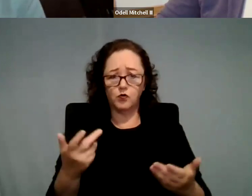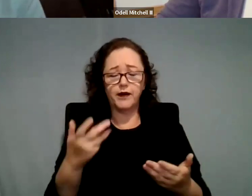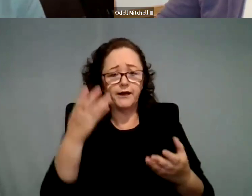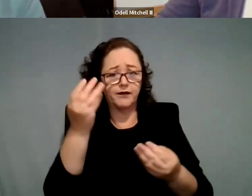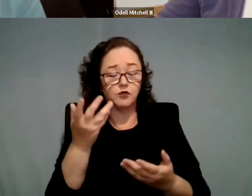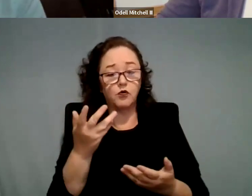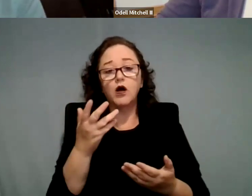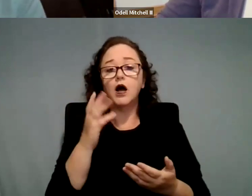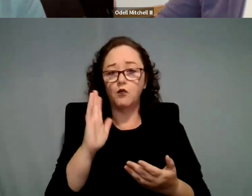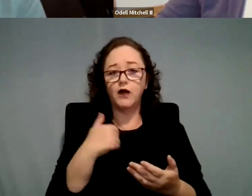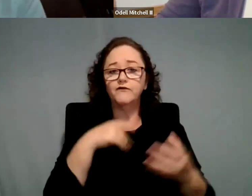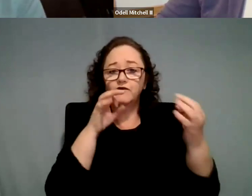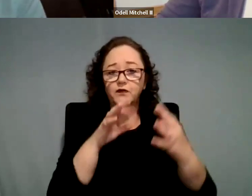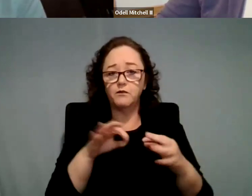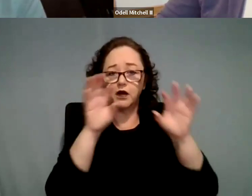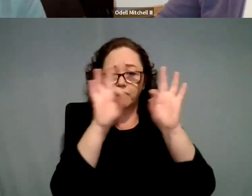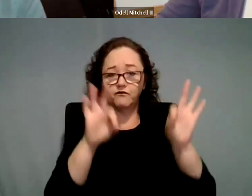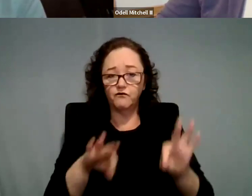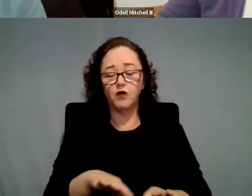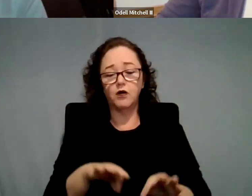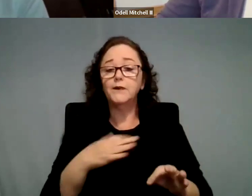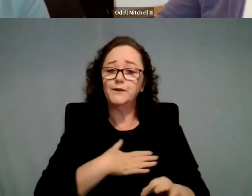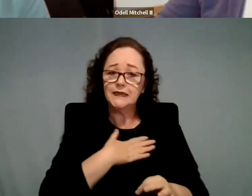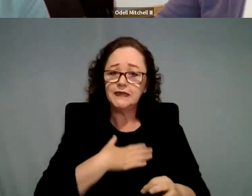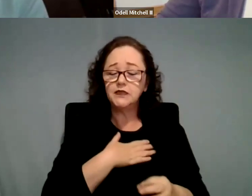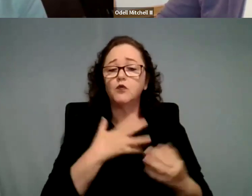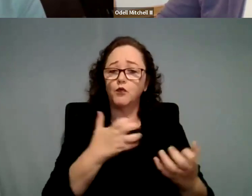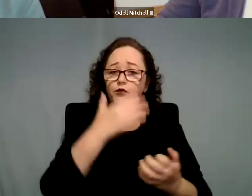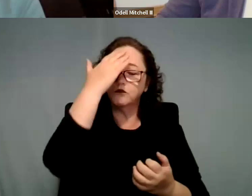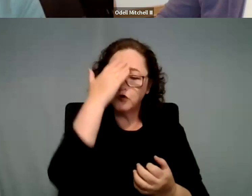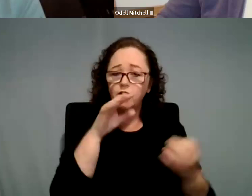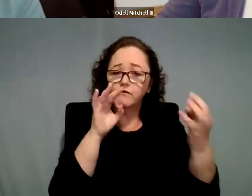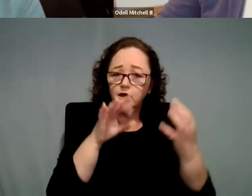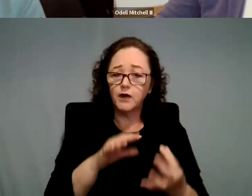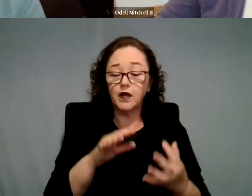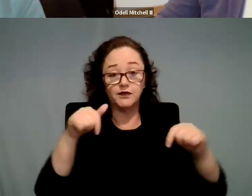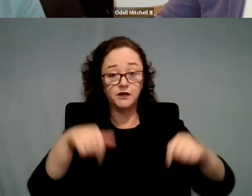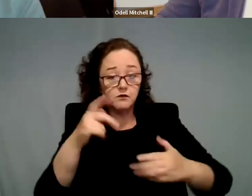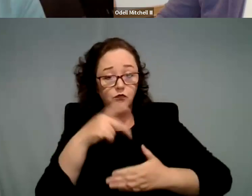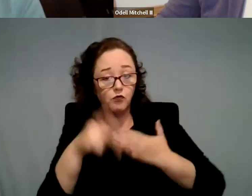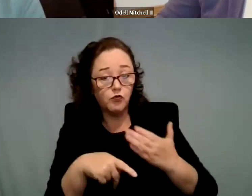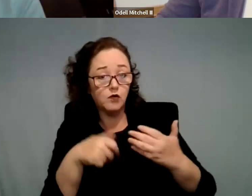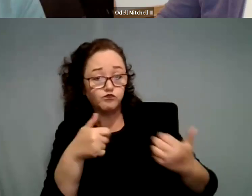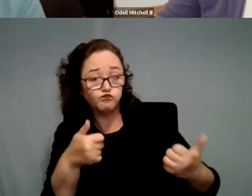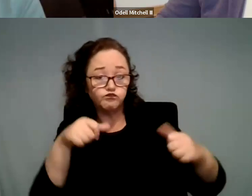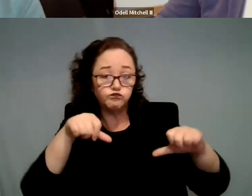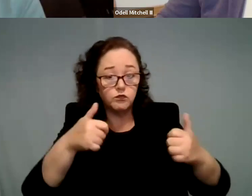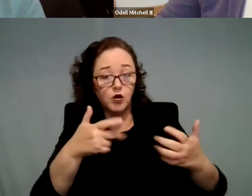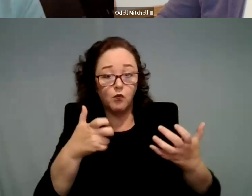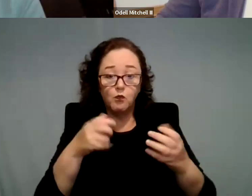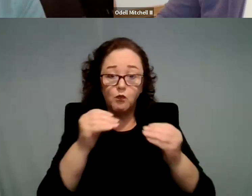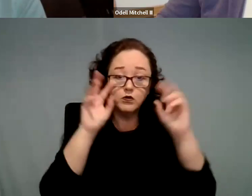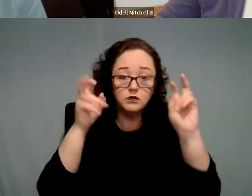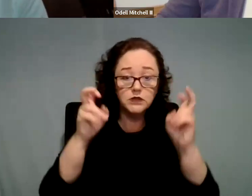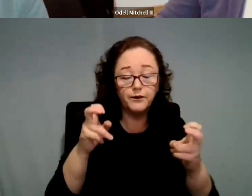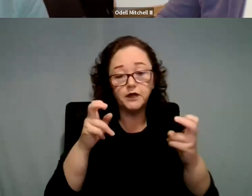a feedback form in the chat. And we really want to hear from you about how this program went, about what are the topics you'd like to see a little bit more from the help